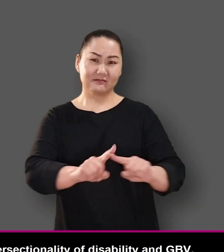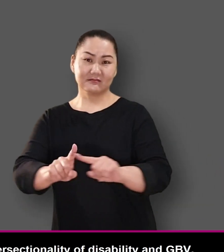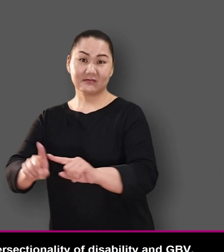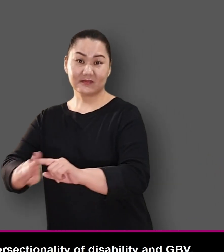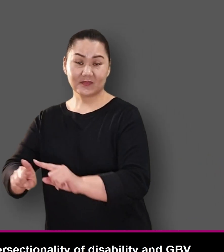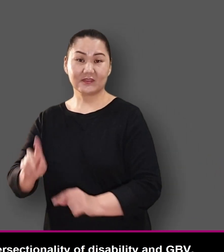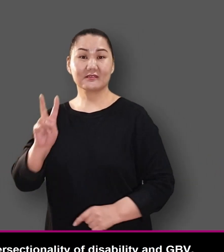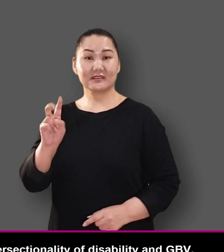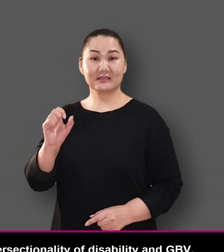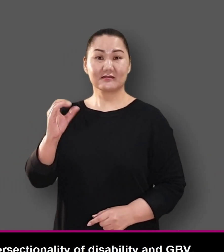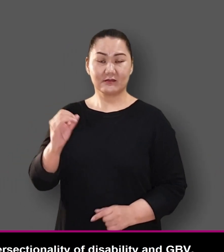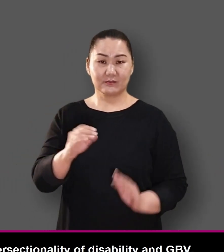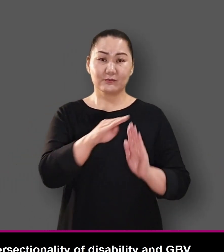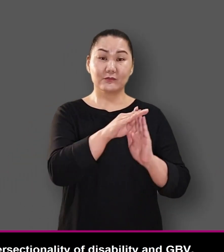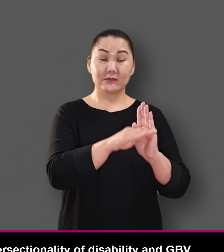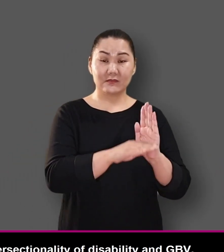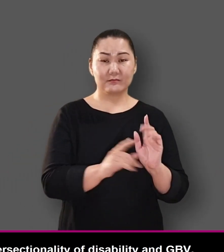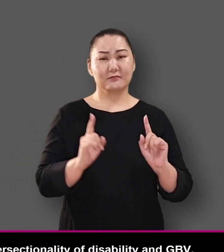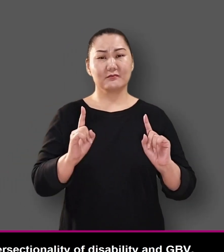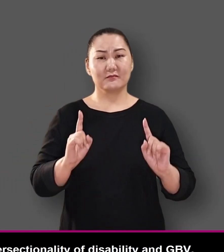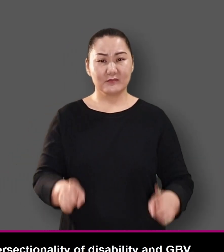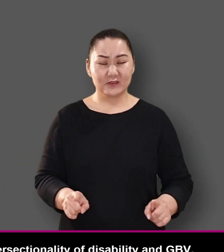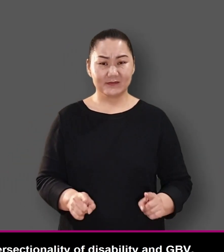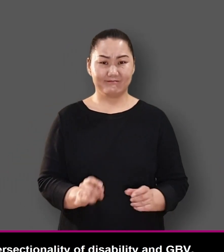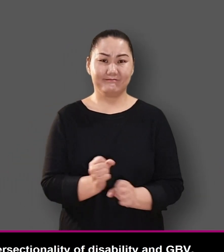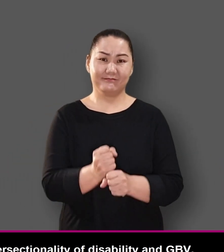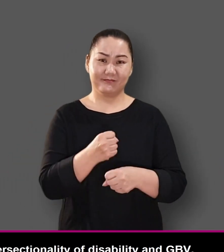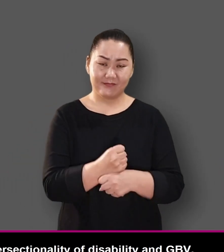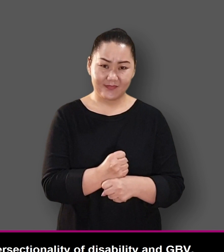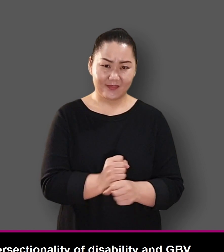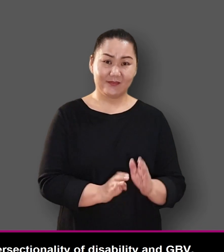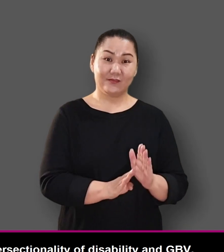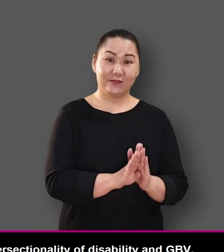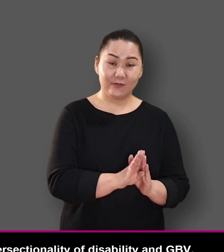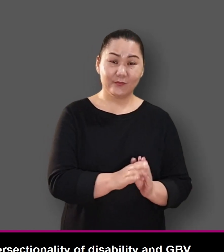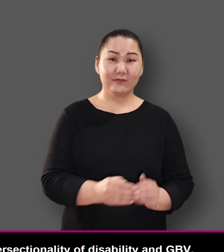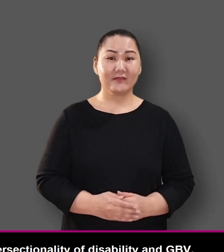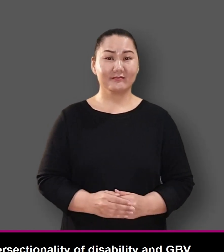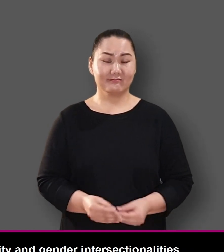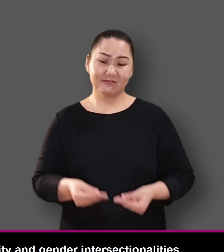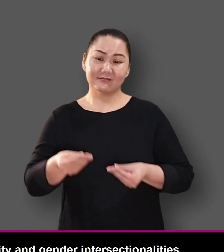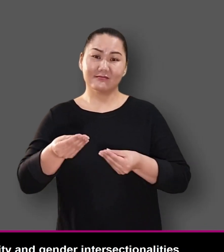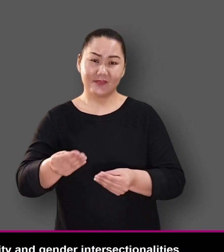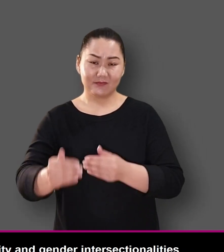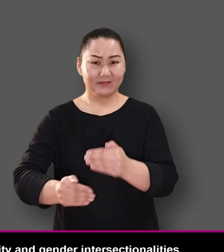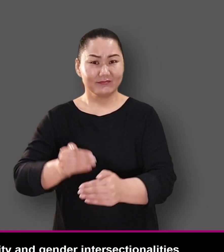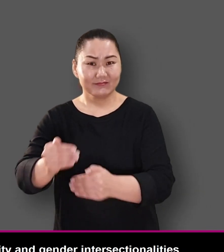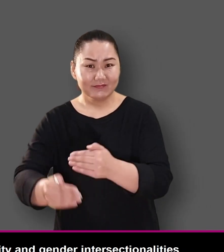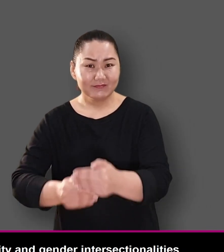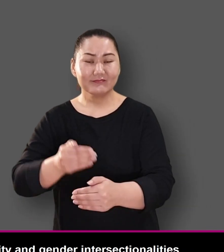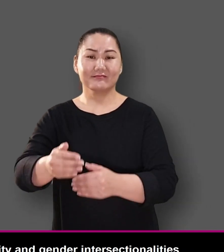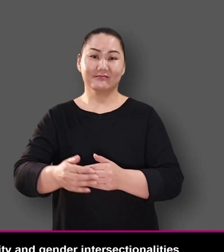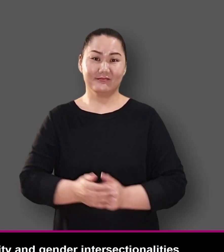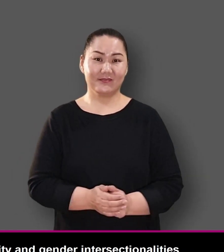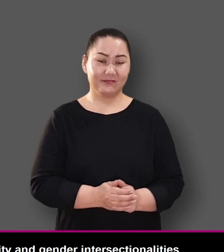We are conscious that the intersectionality of disability and GBV, as well as other key disability and